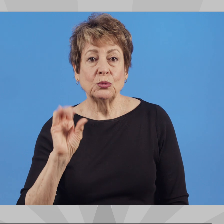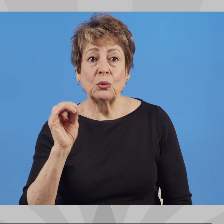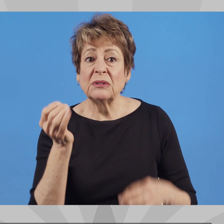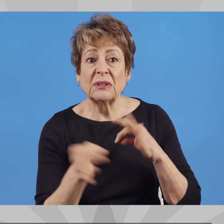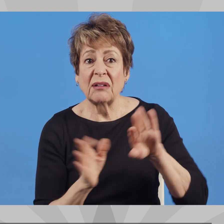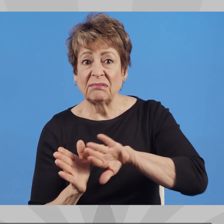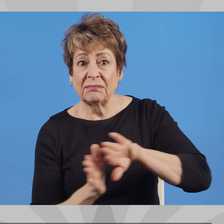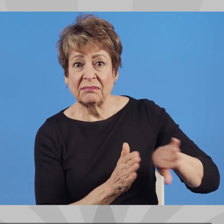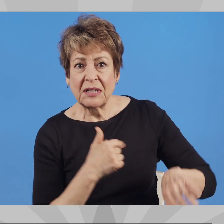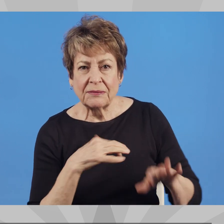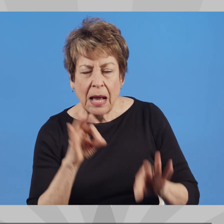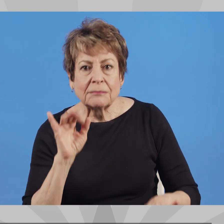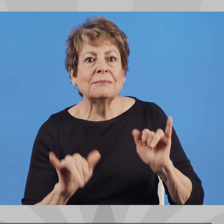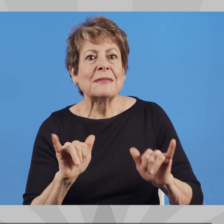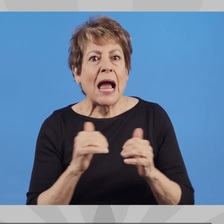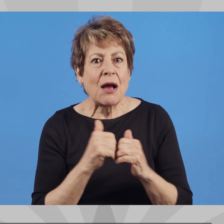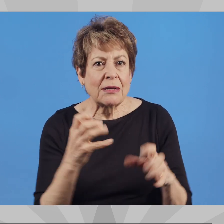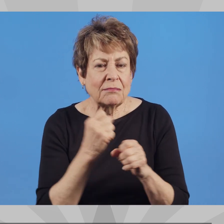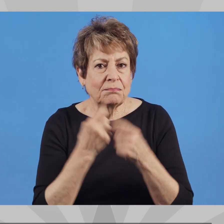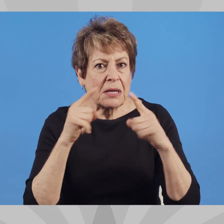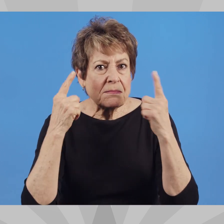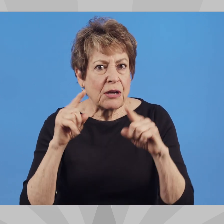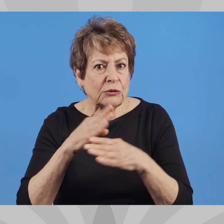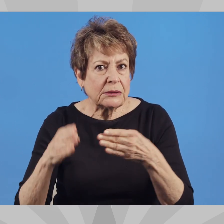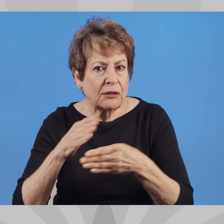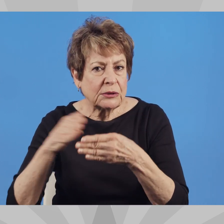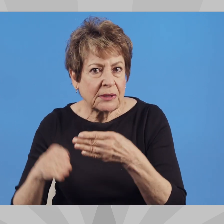So, instead, I found ways to get results.